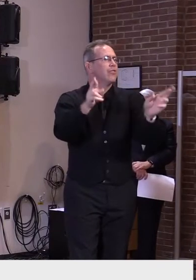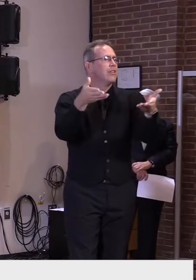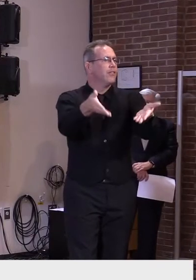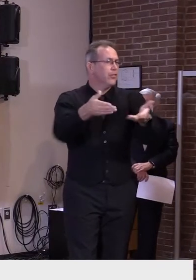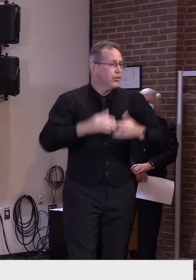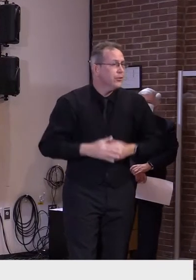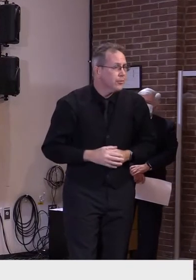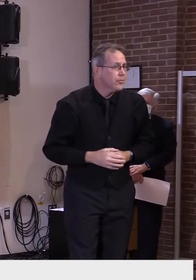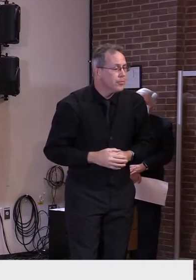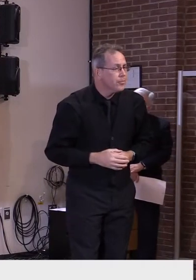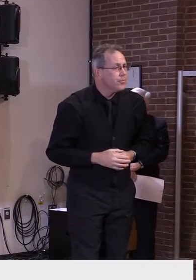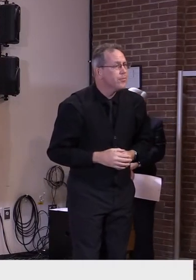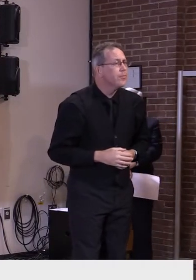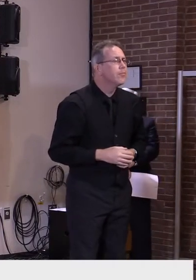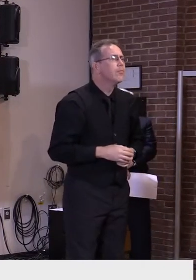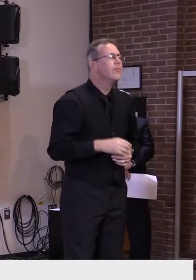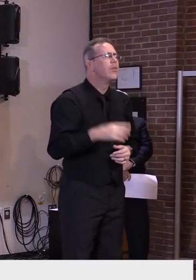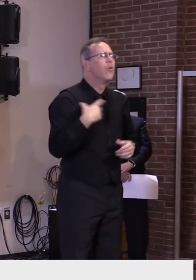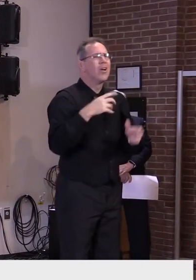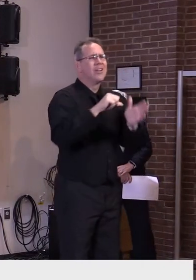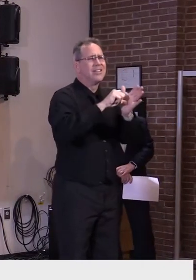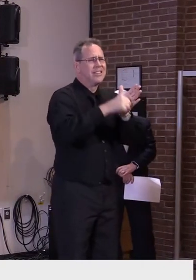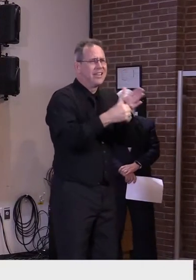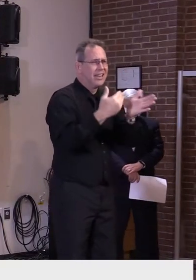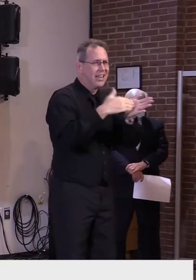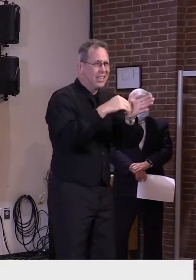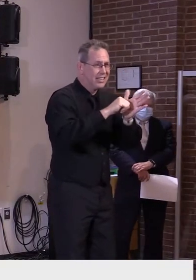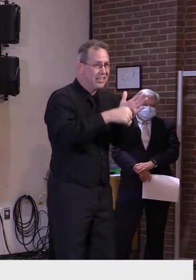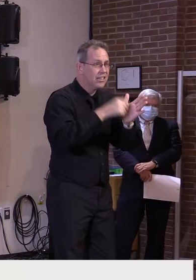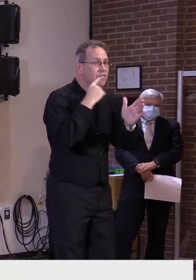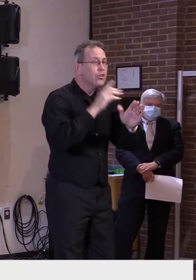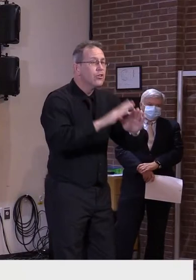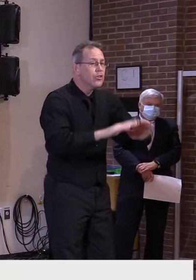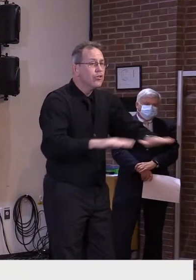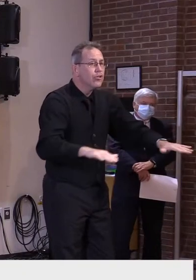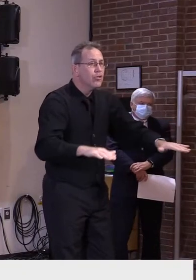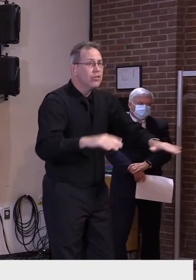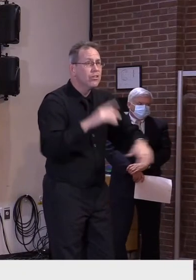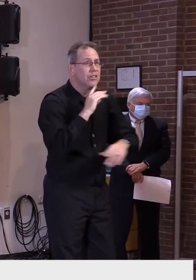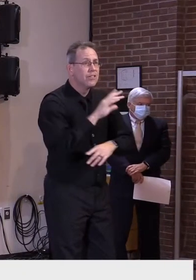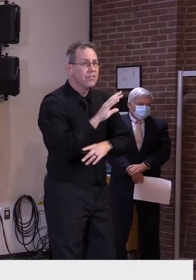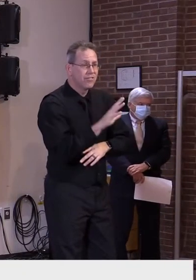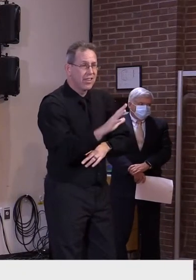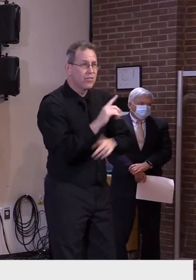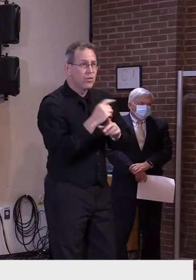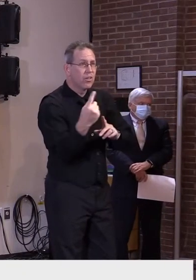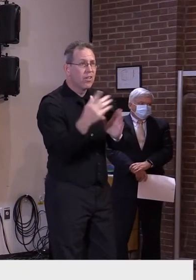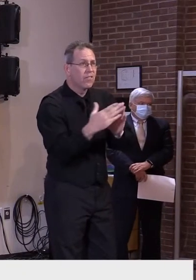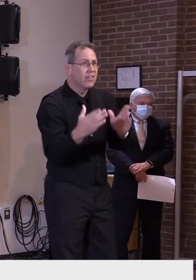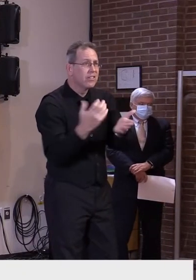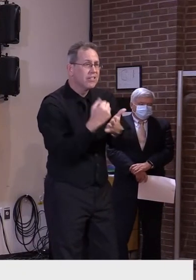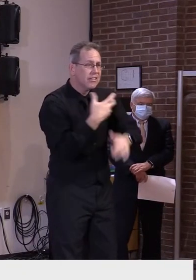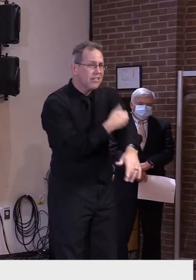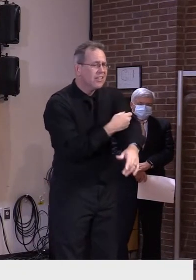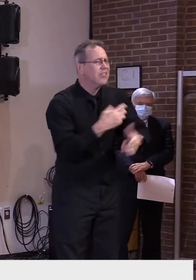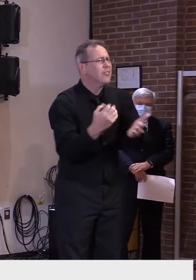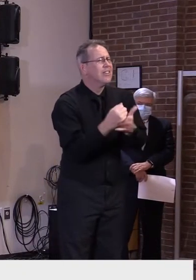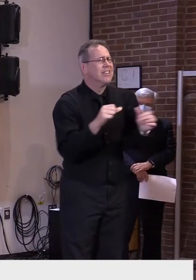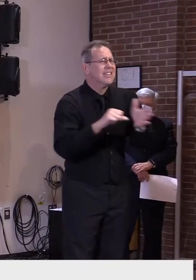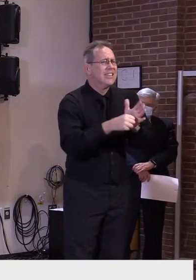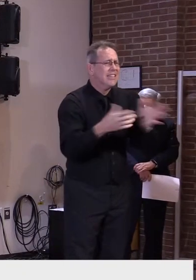again how critical this vaccination campaign will be to keeping our schools open in the coming weeks and months. I was heartened to